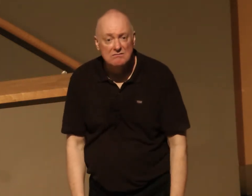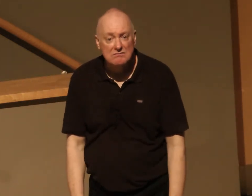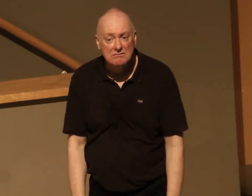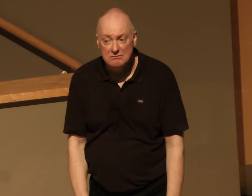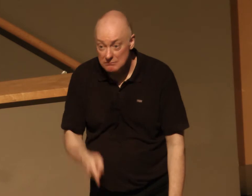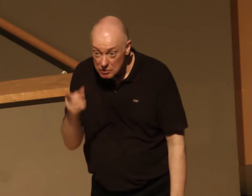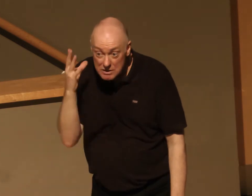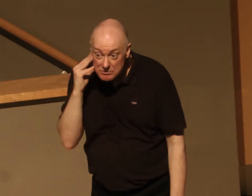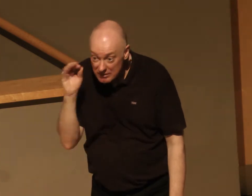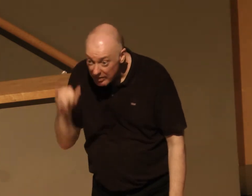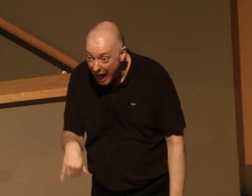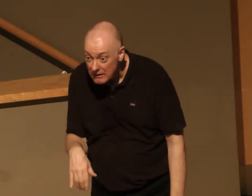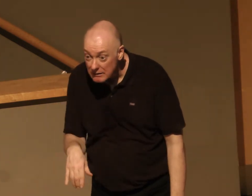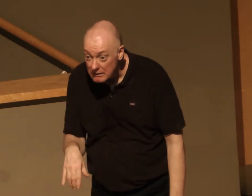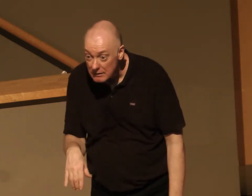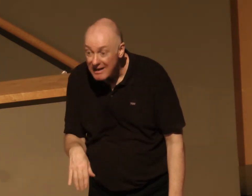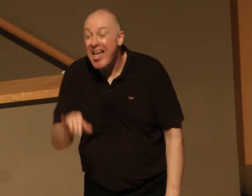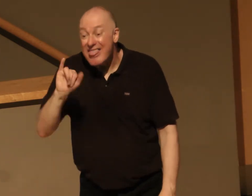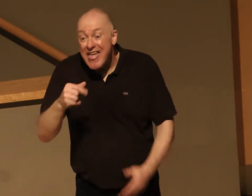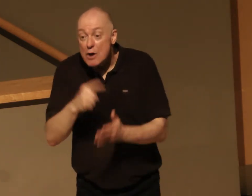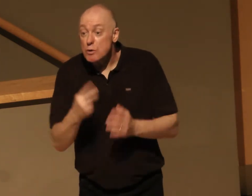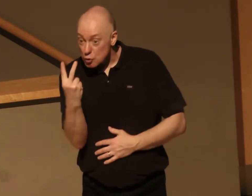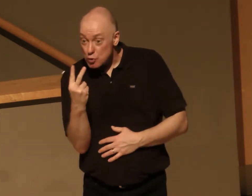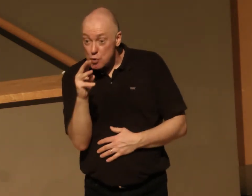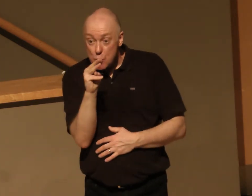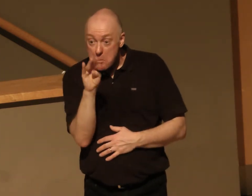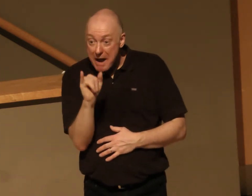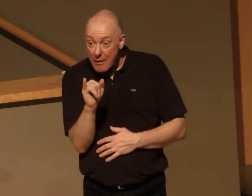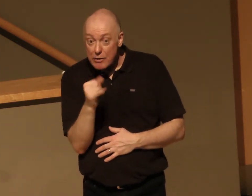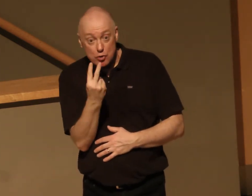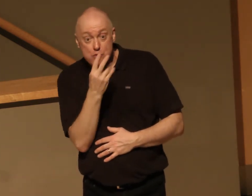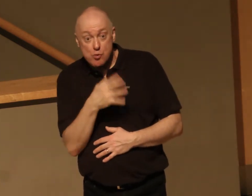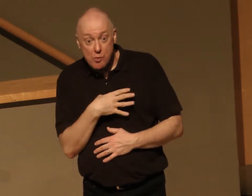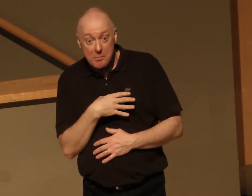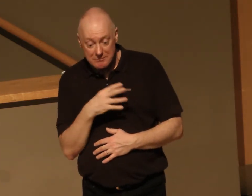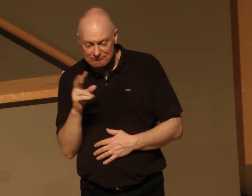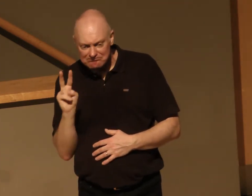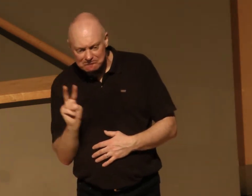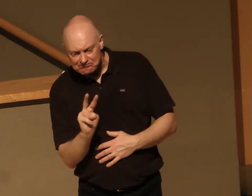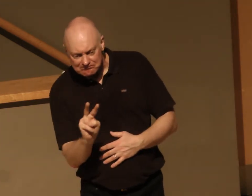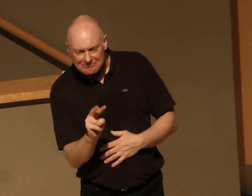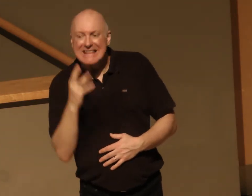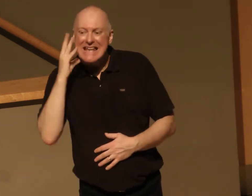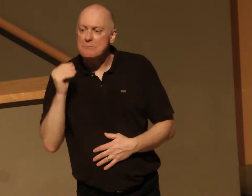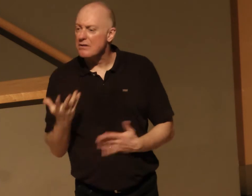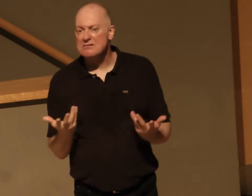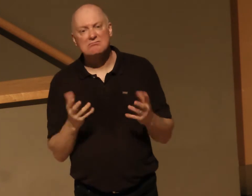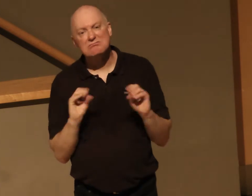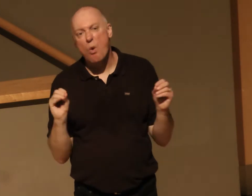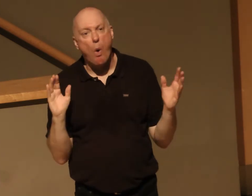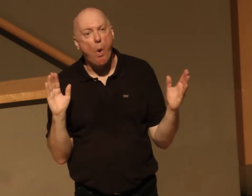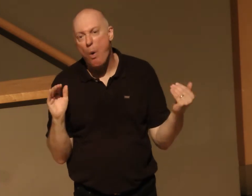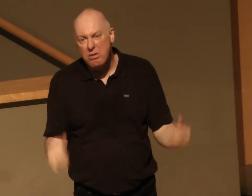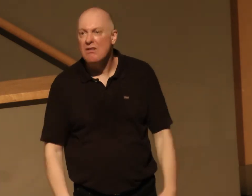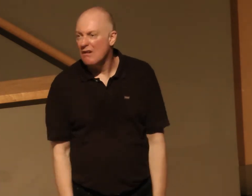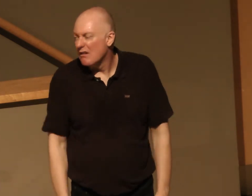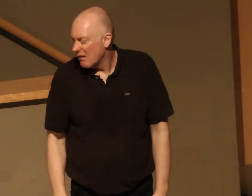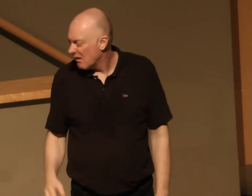Well that's what the two Marys experienced. That's what the women that were with Jesus that come to the tomb, that's what they're feeling,